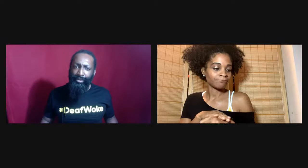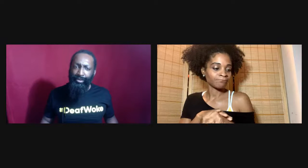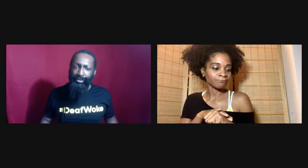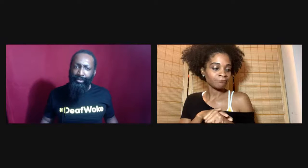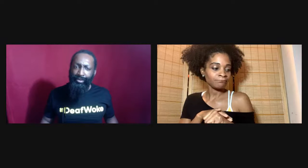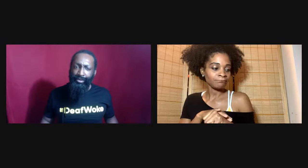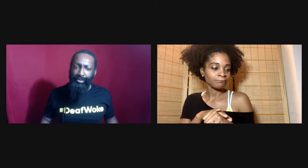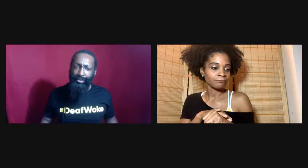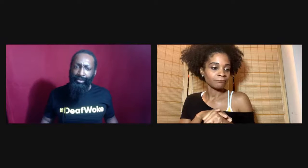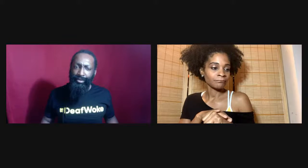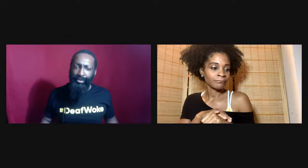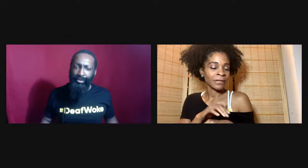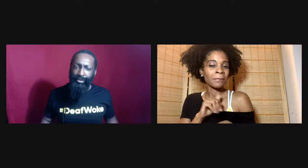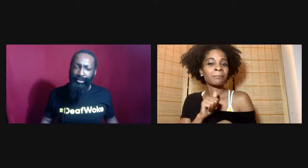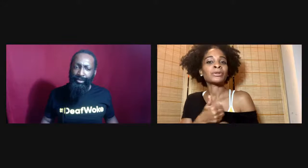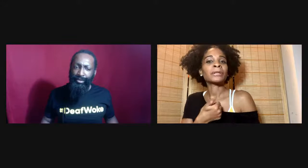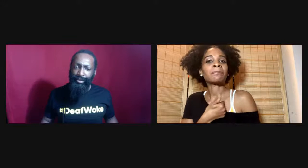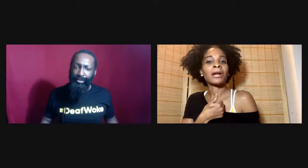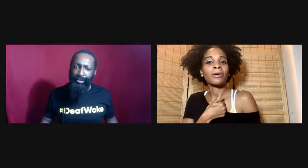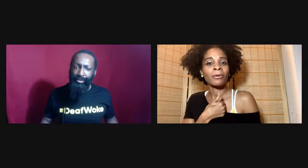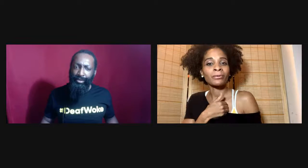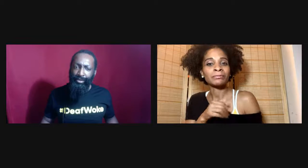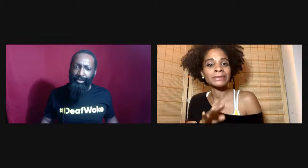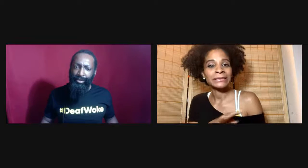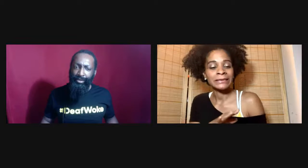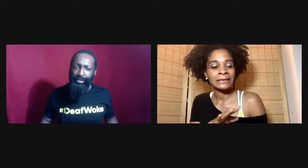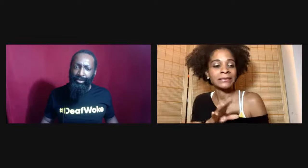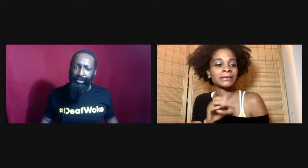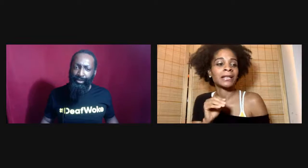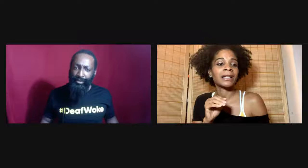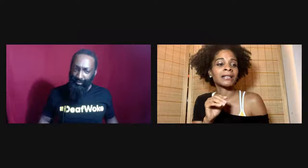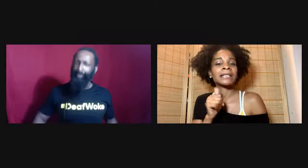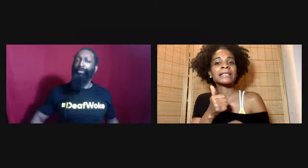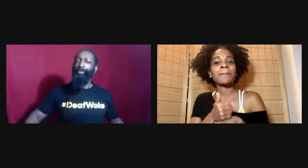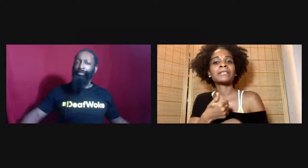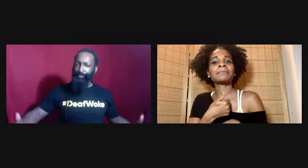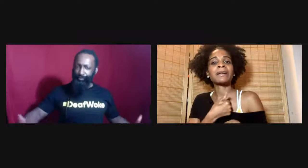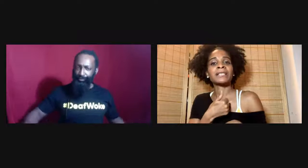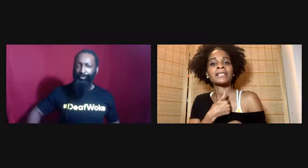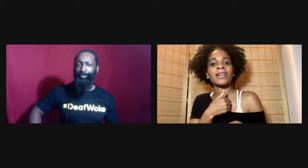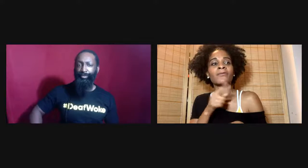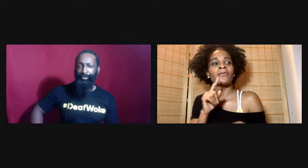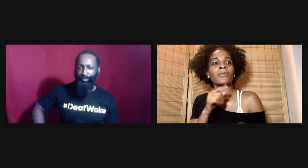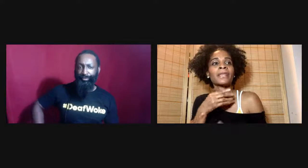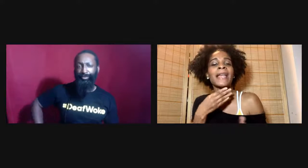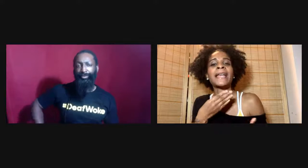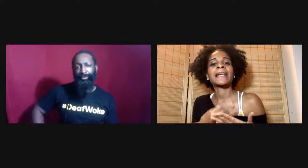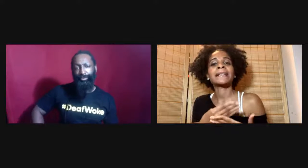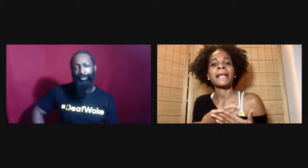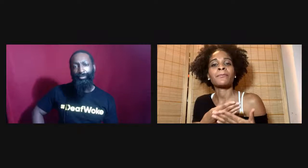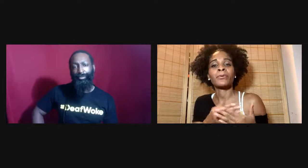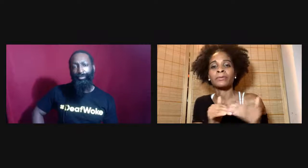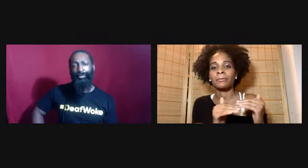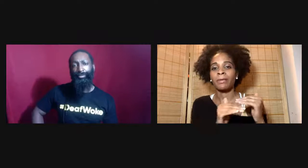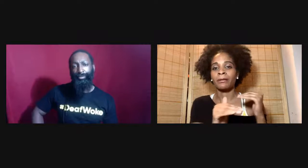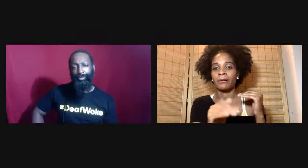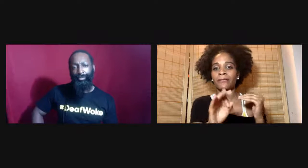you kind of always stay with it. I think I just wanted to set up, you know,